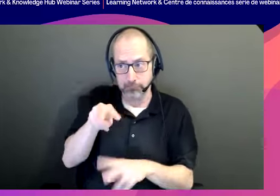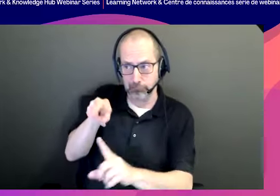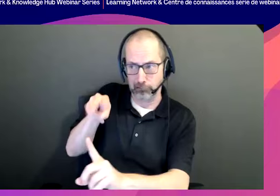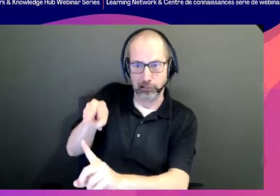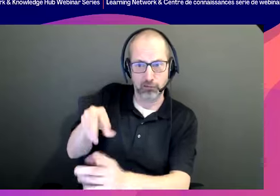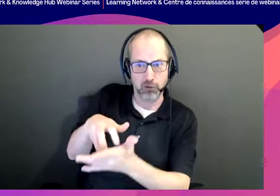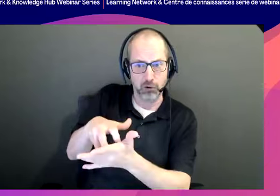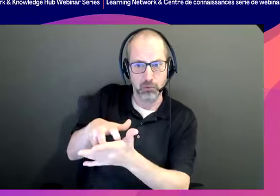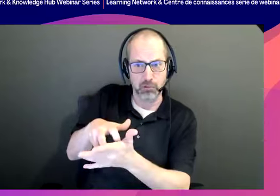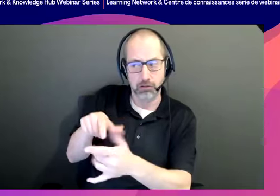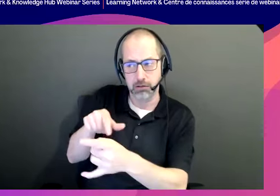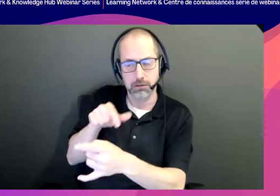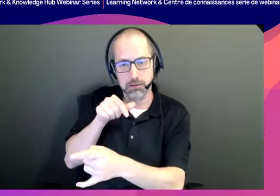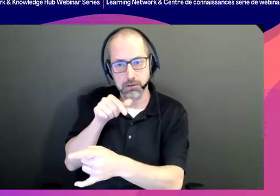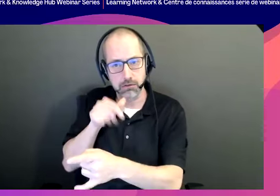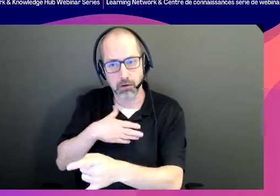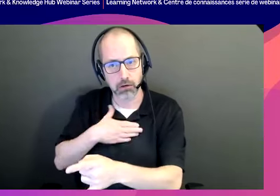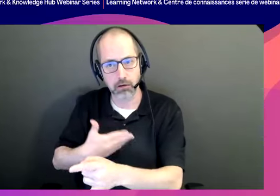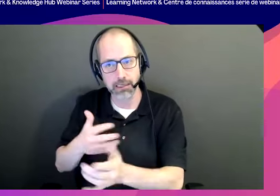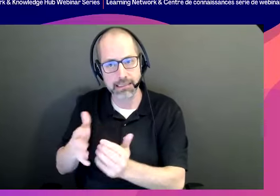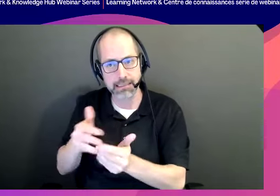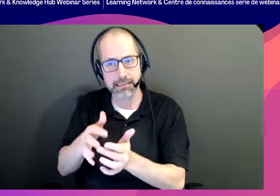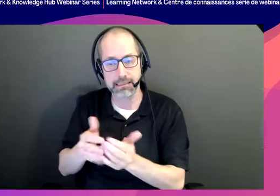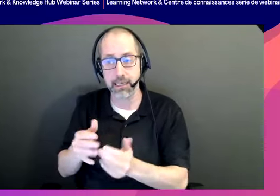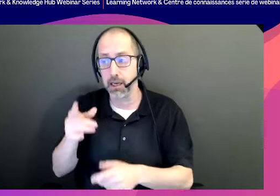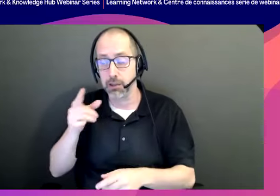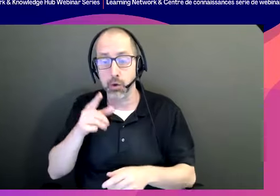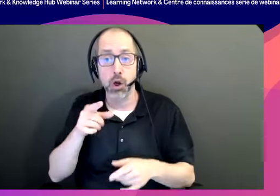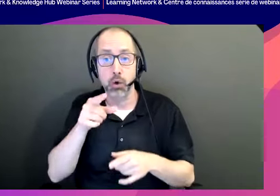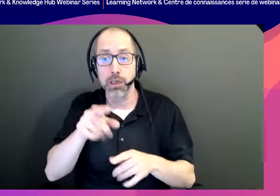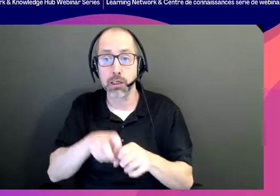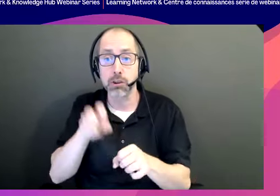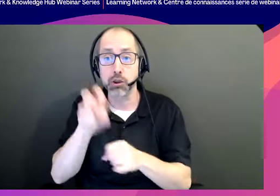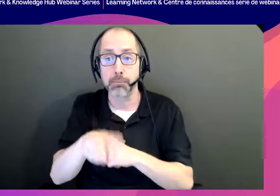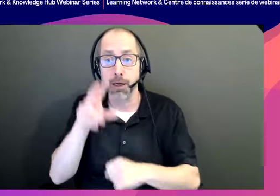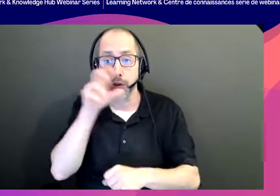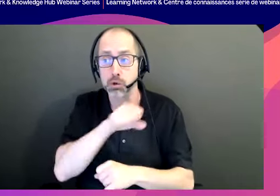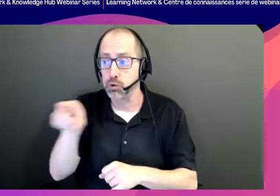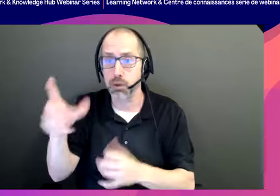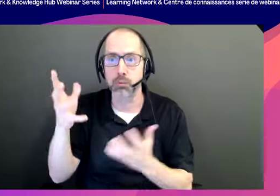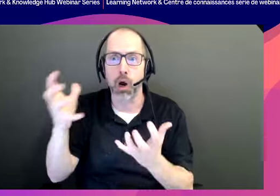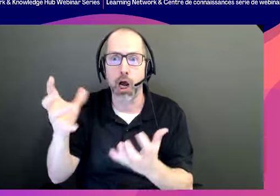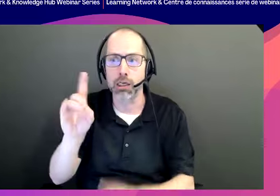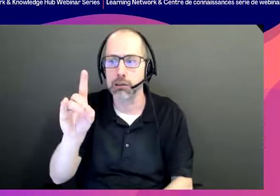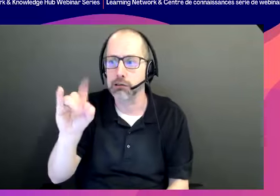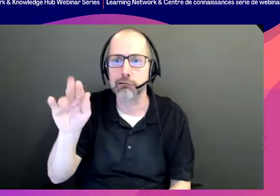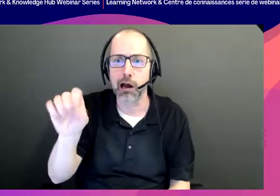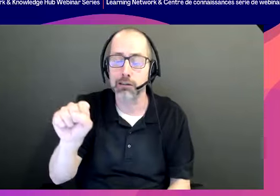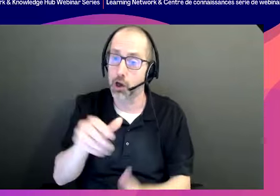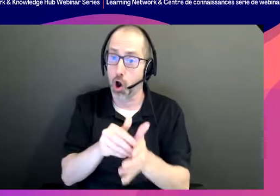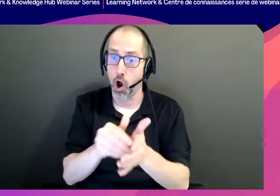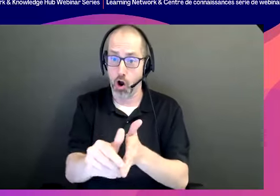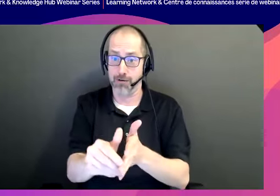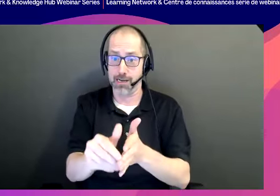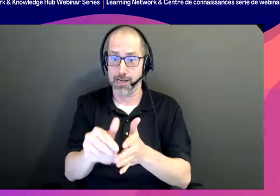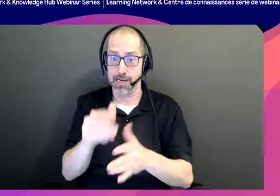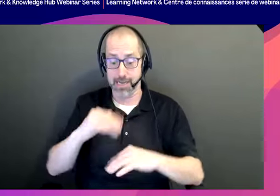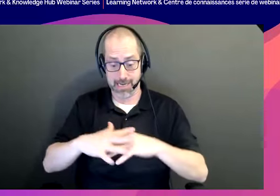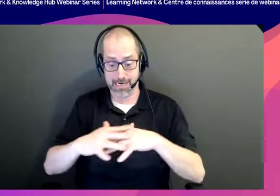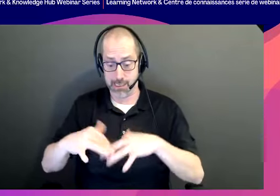Don't assume she is drug seeking. So often when Indigenous people go into a clinic setting, they're